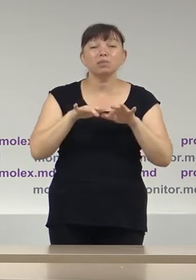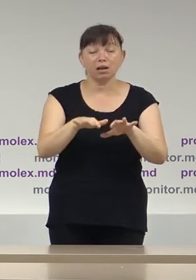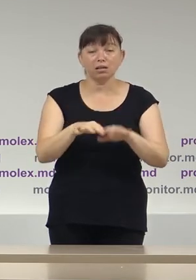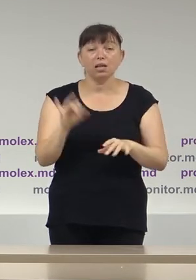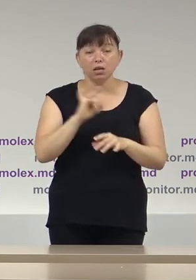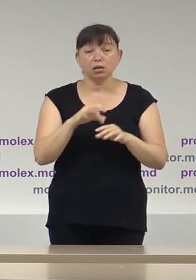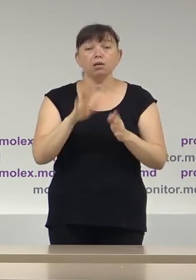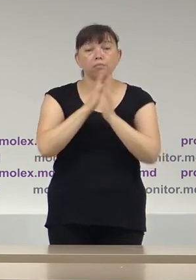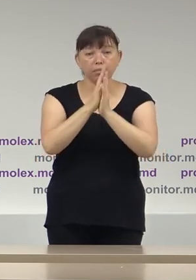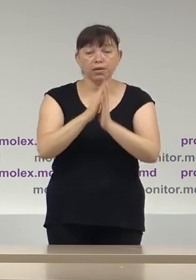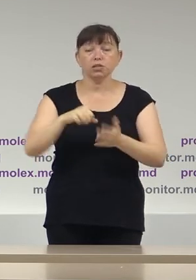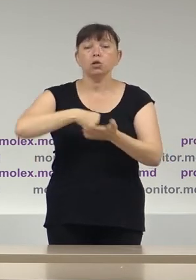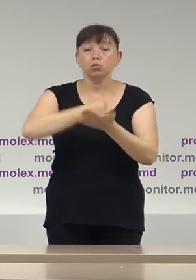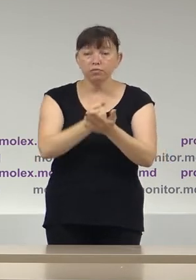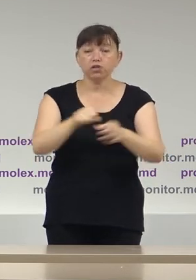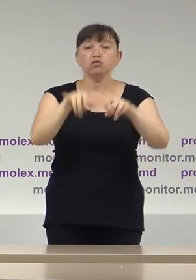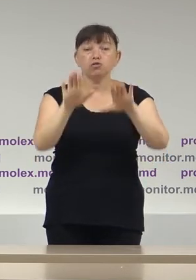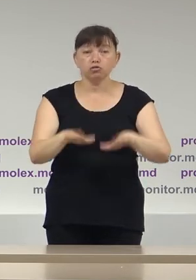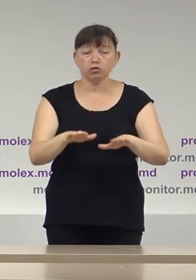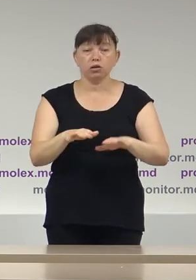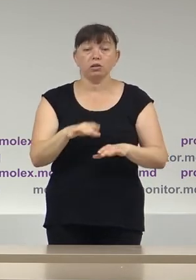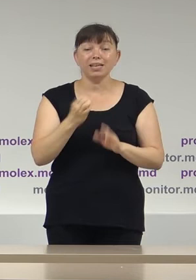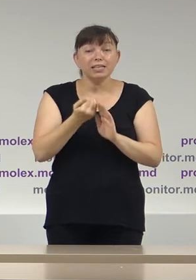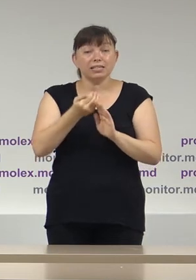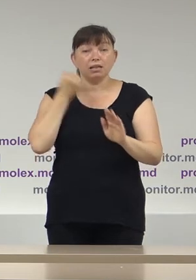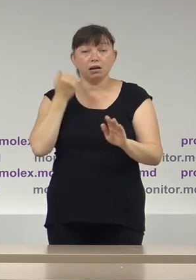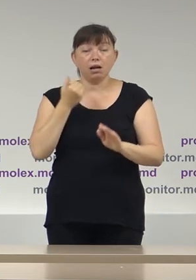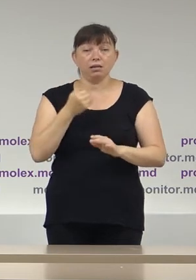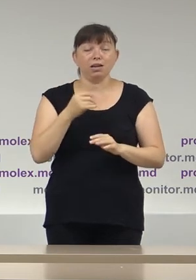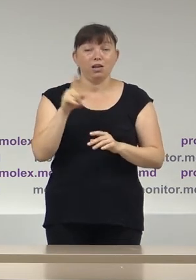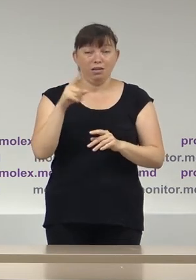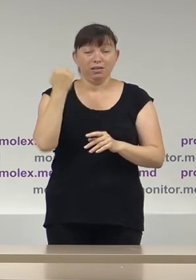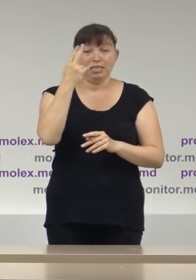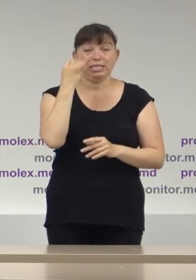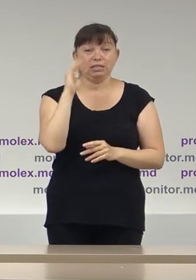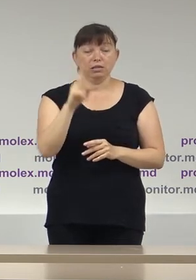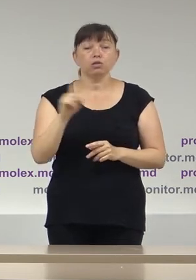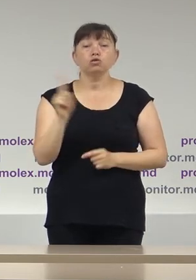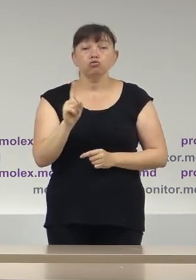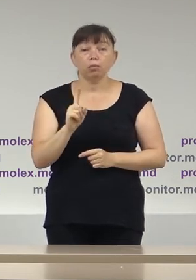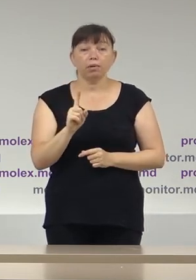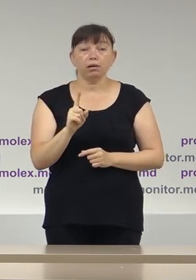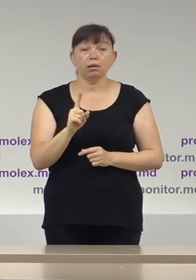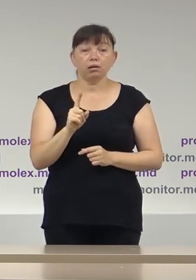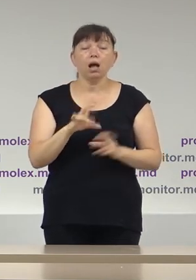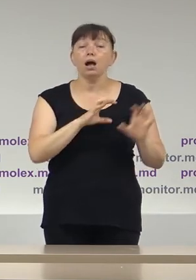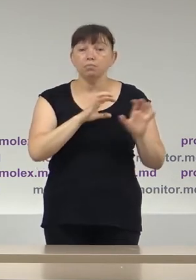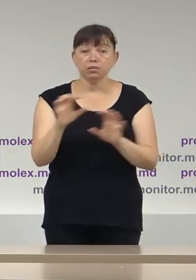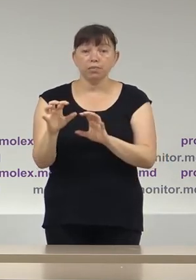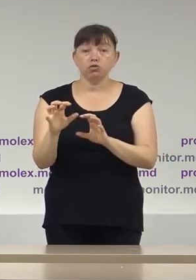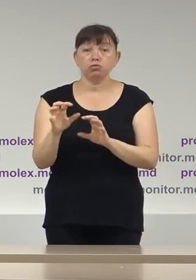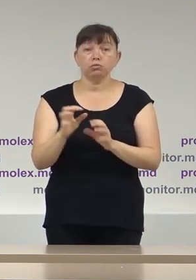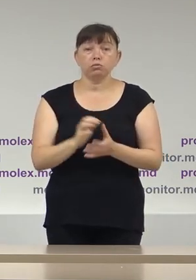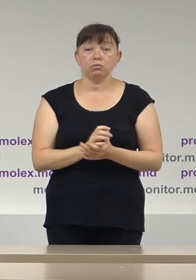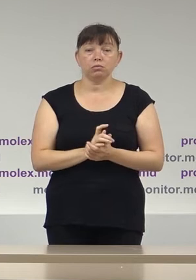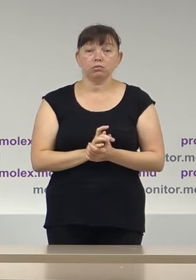back at the beginning of the electoral campaign and asked for a decision to be adopted by the Central